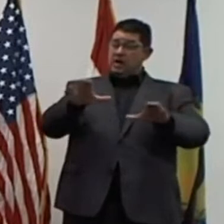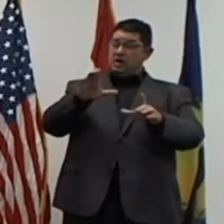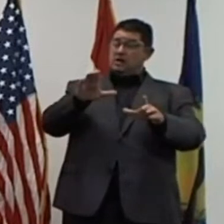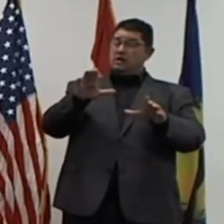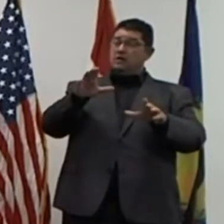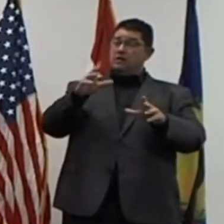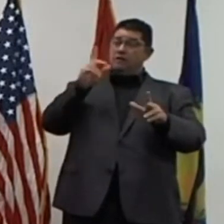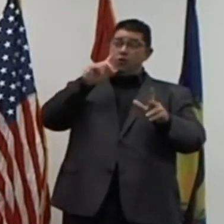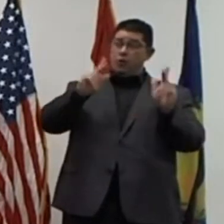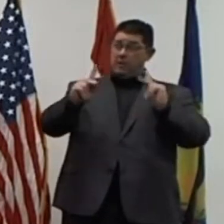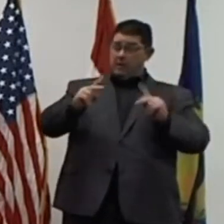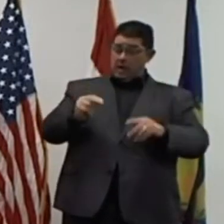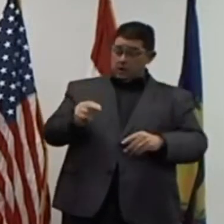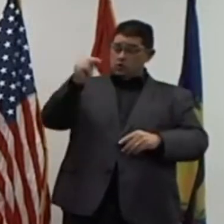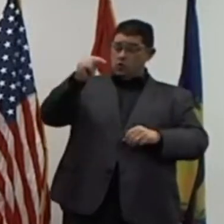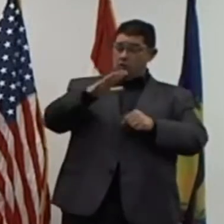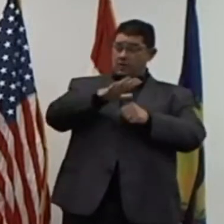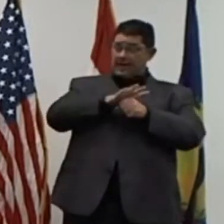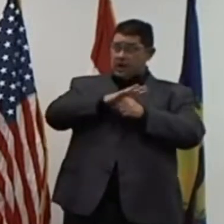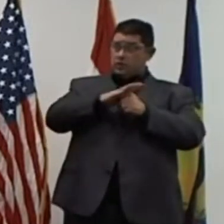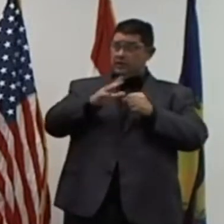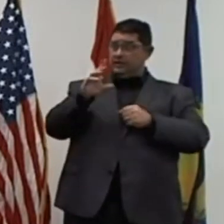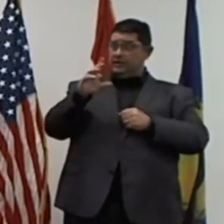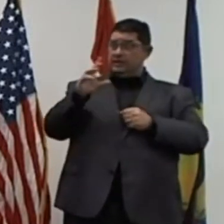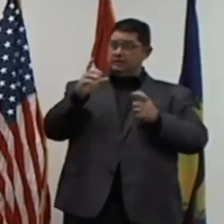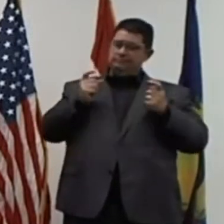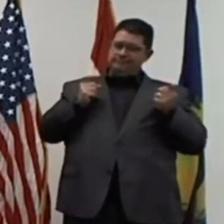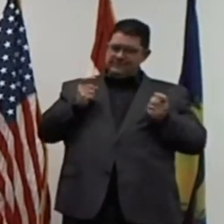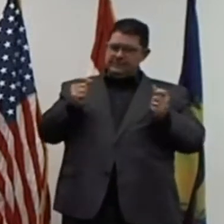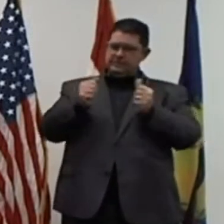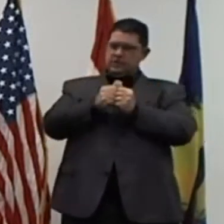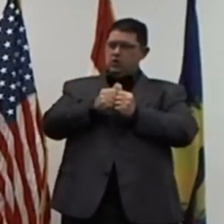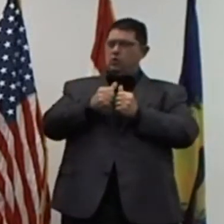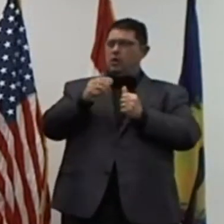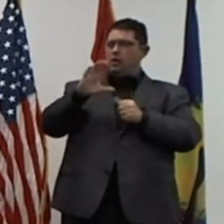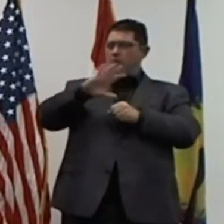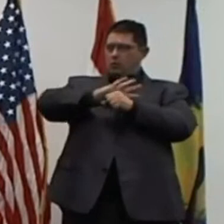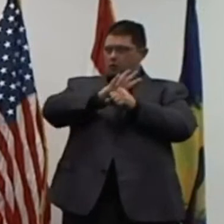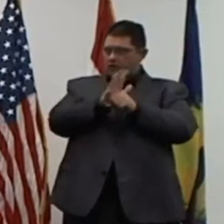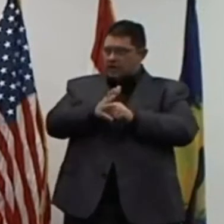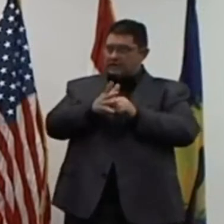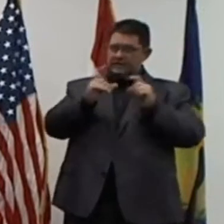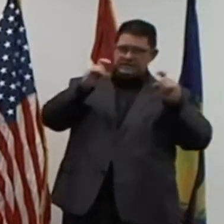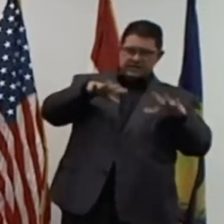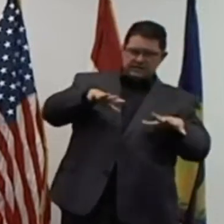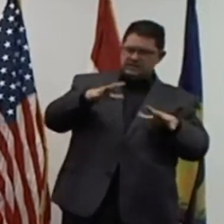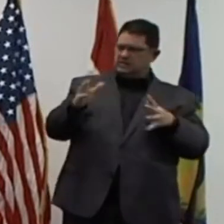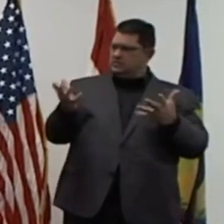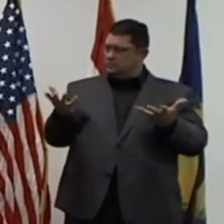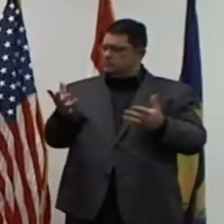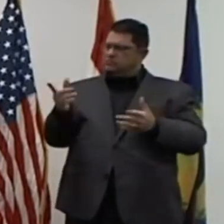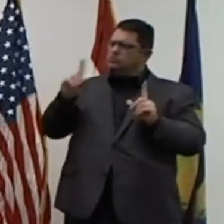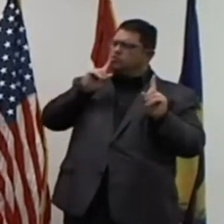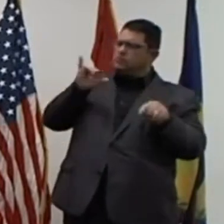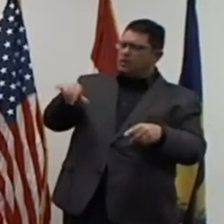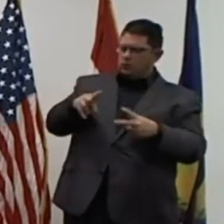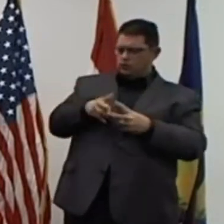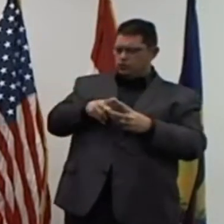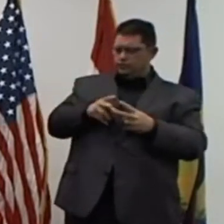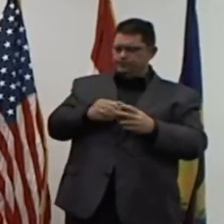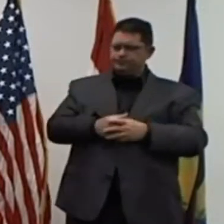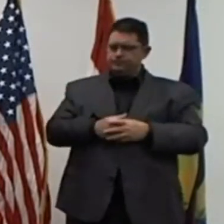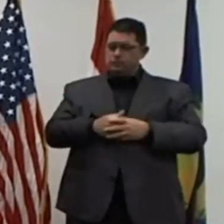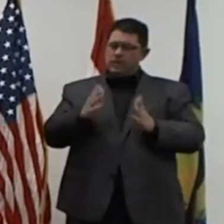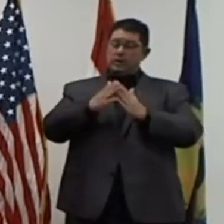County deal with COVID-19 in the way of testing and the like. Can you respond to those two areas for us? Well, in general, we're in the